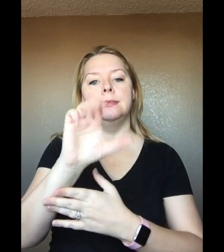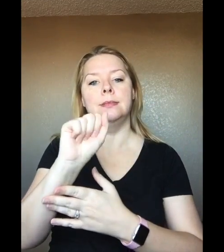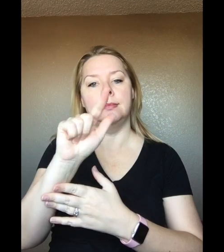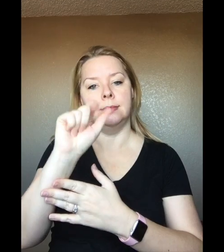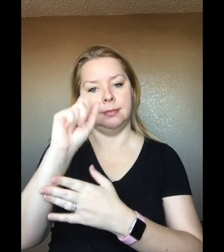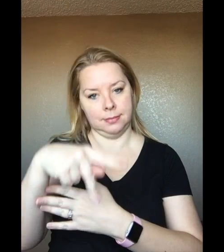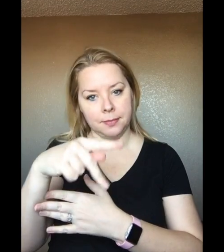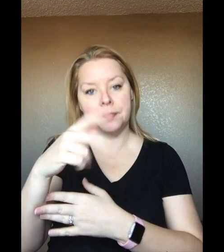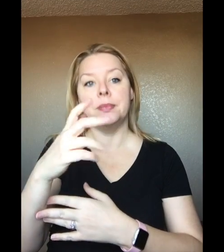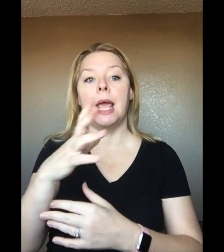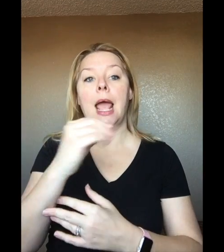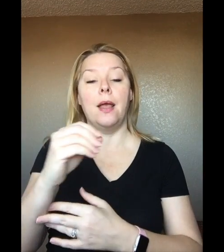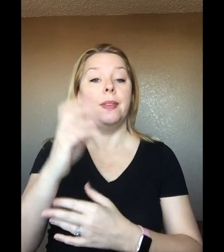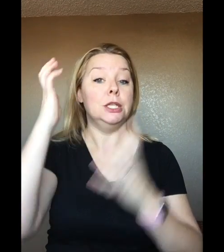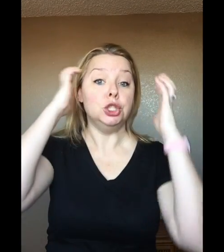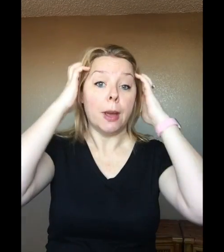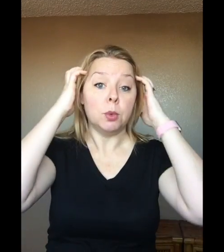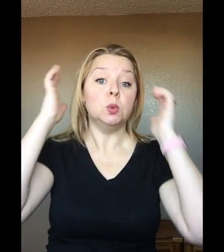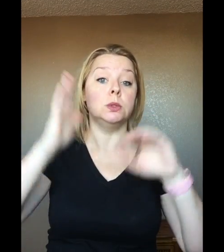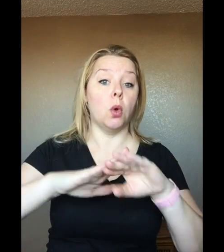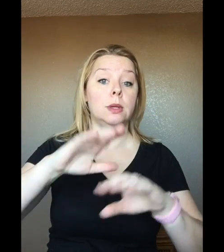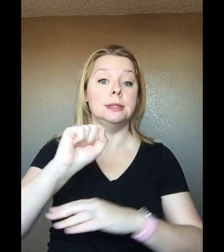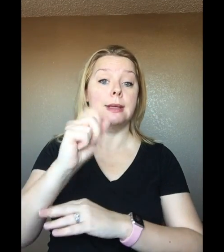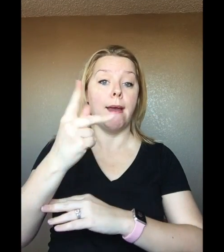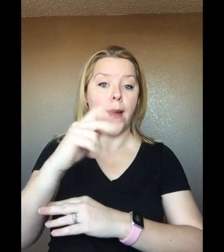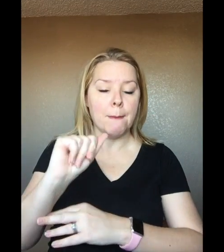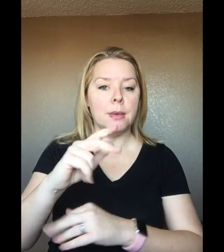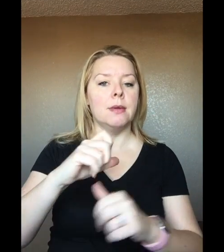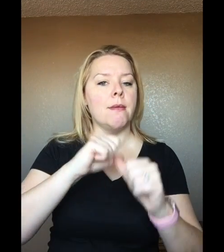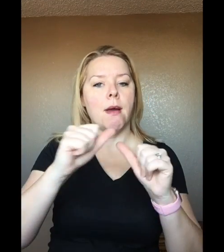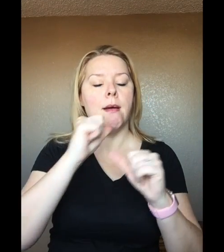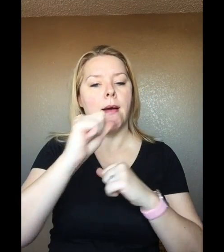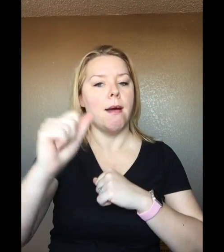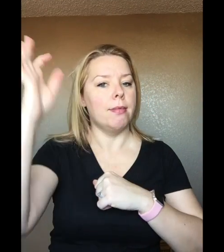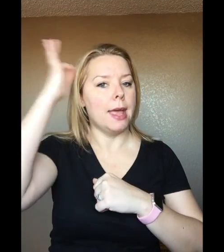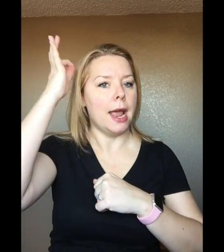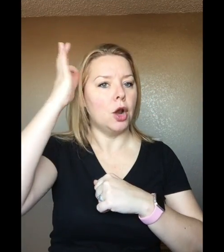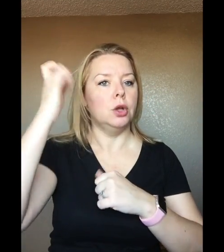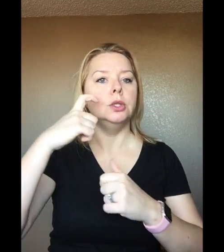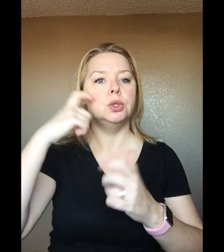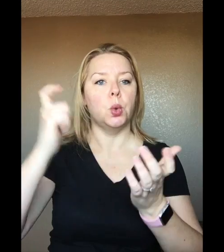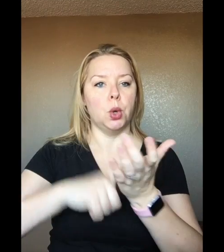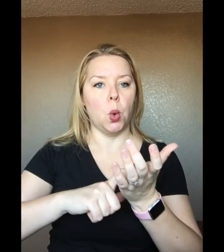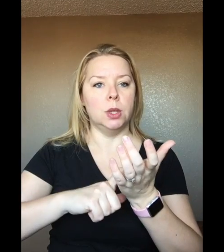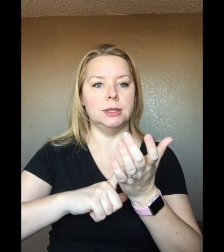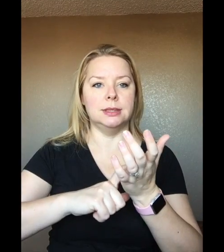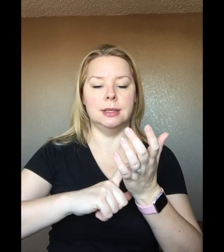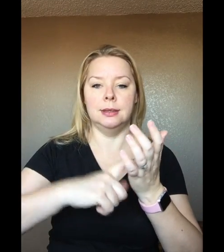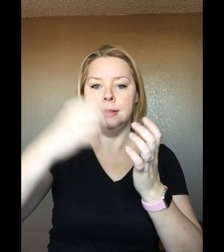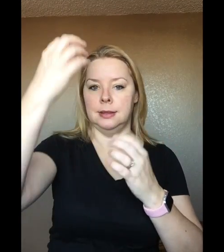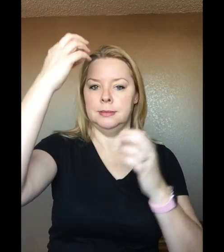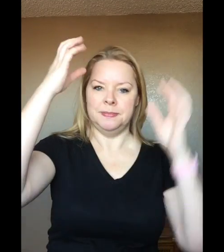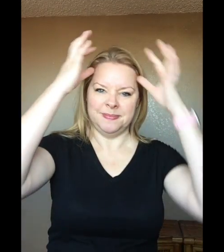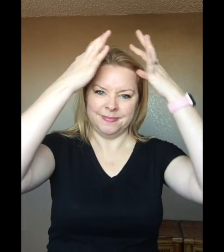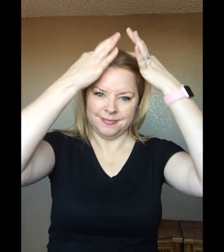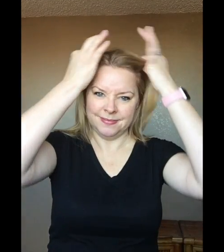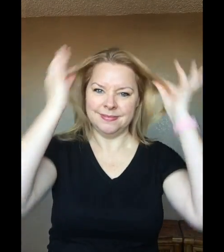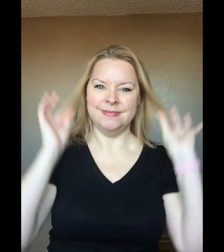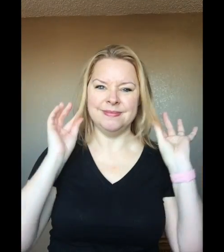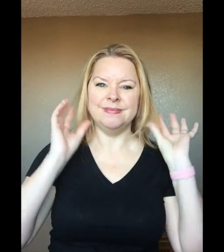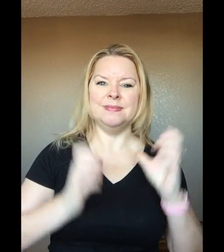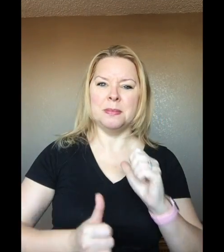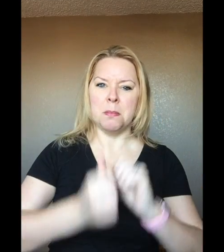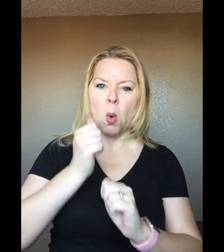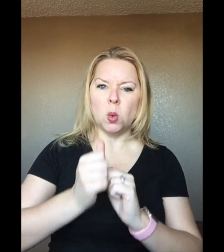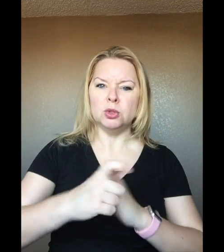gotten shampoo on your scalp as opposed to on your hair, because you notice like this right here in the front is typically the most